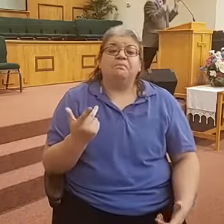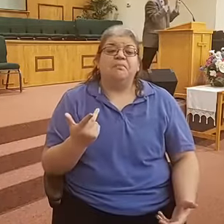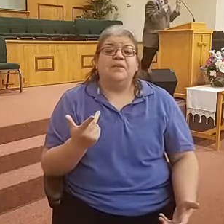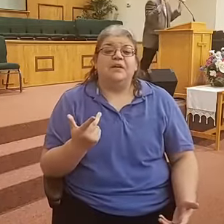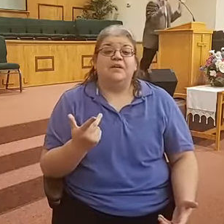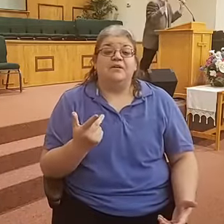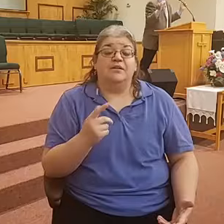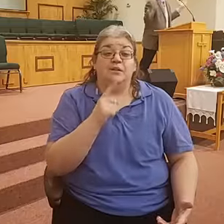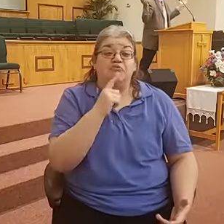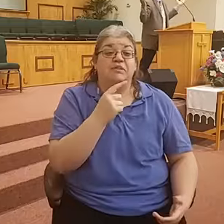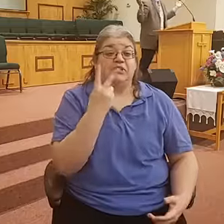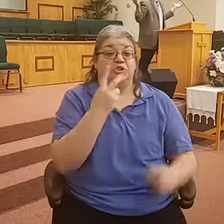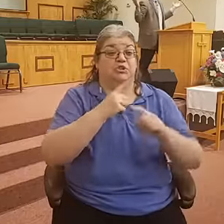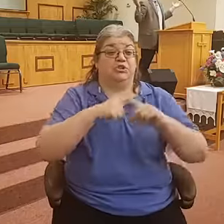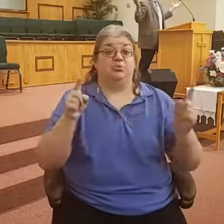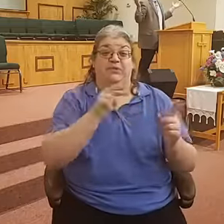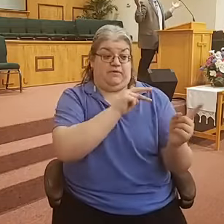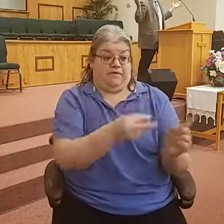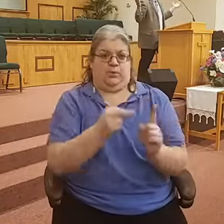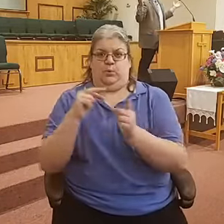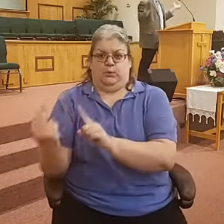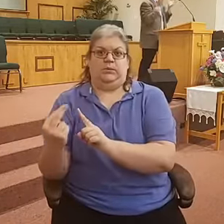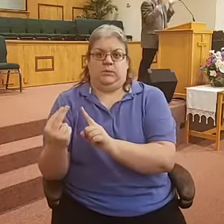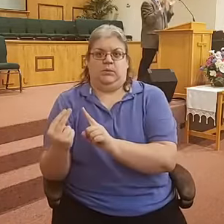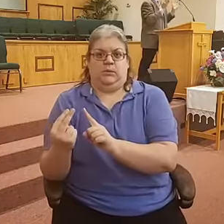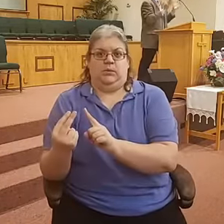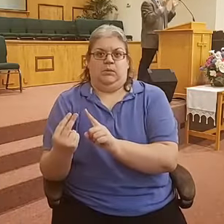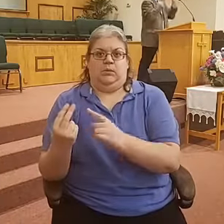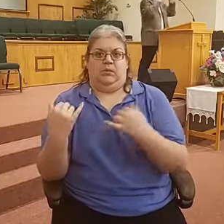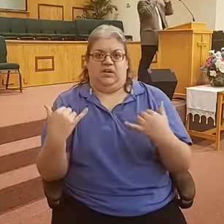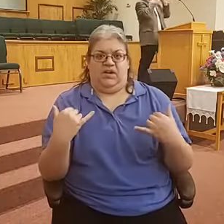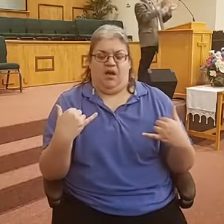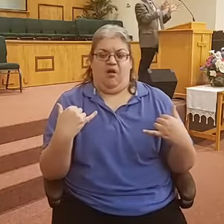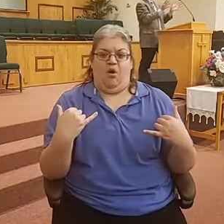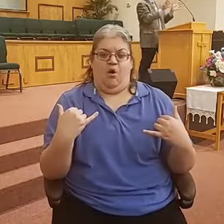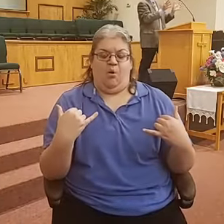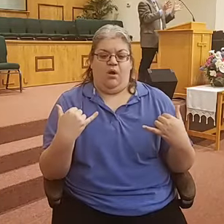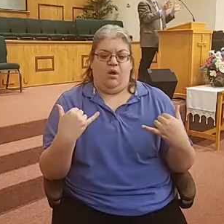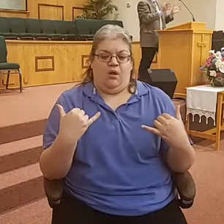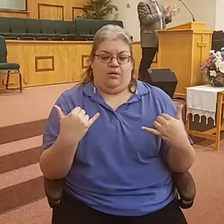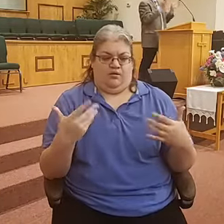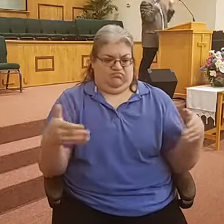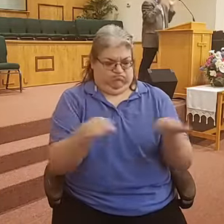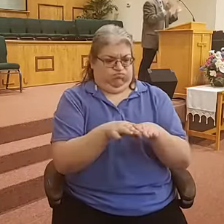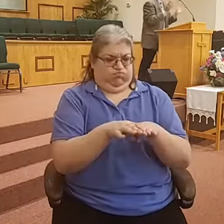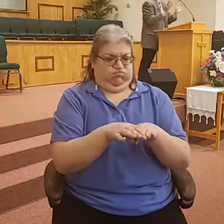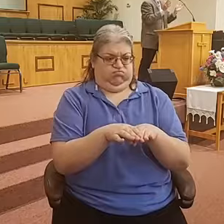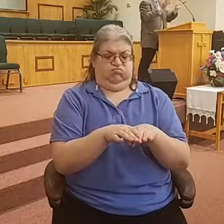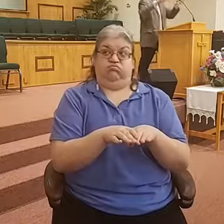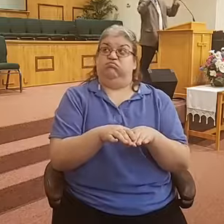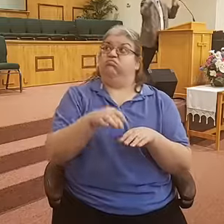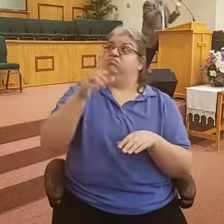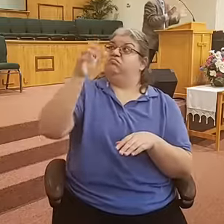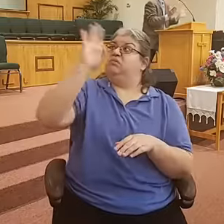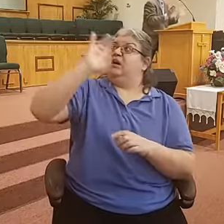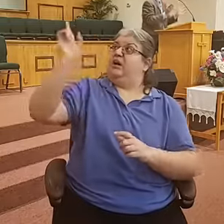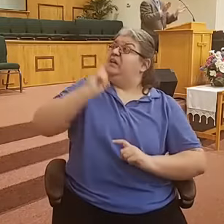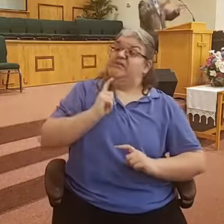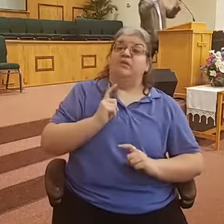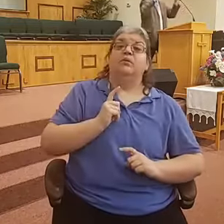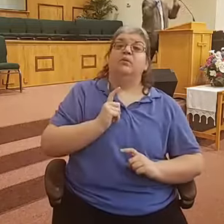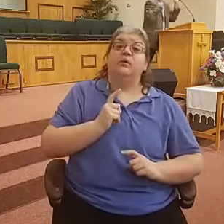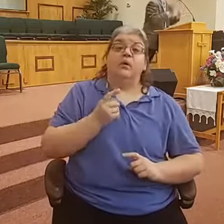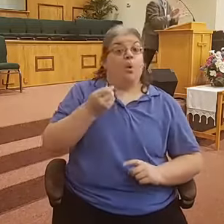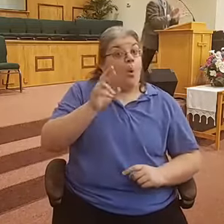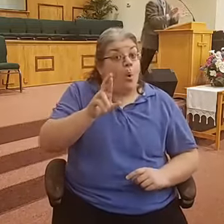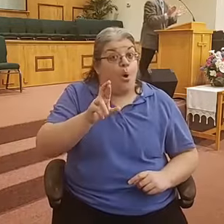there's really two different views you can take of this thing. You can look at this as from God, or you can get mad, and you can get upset, and